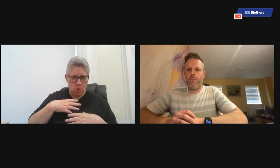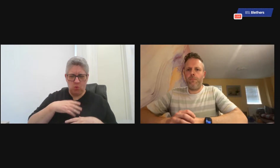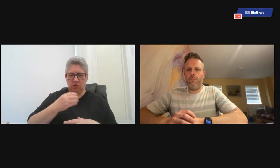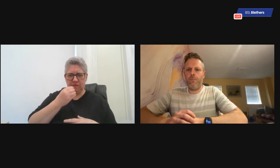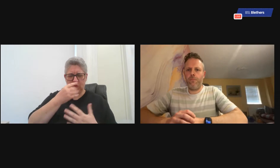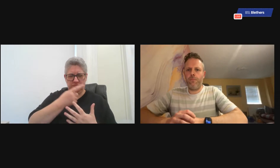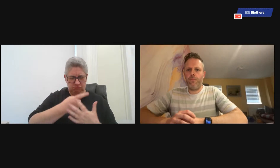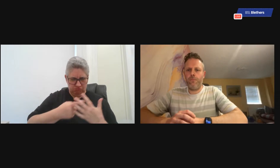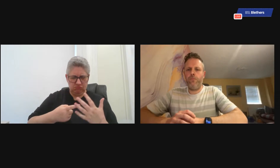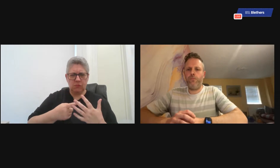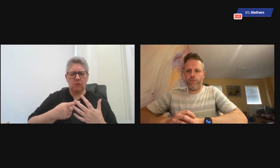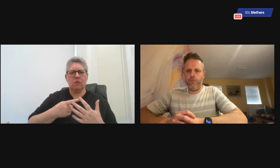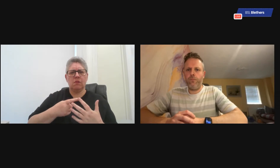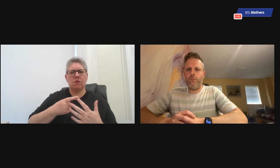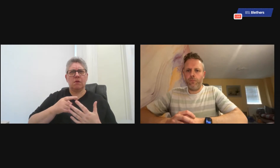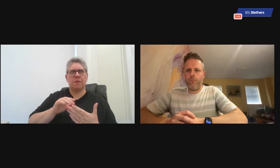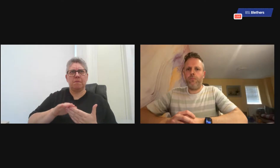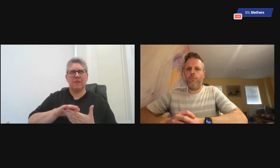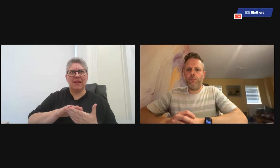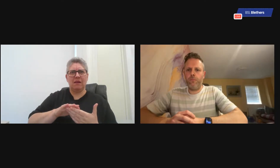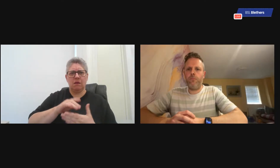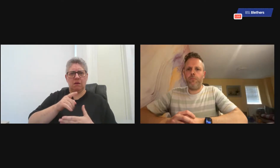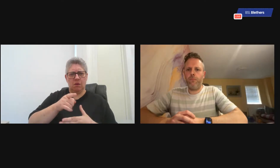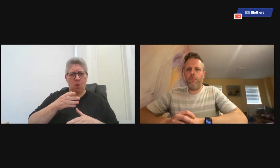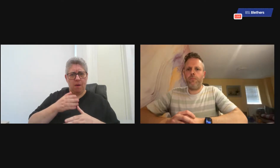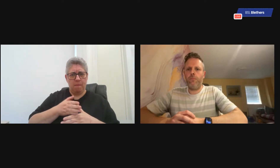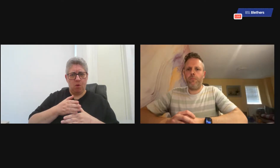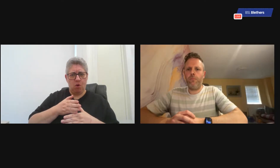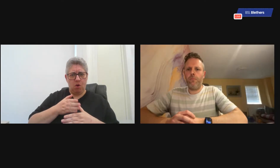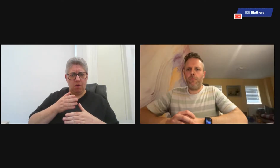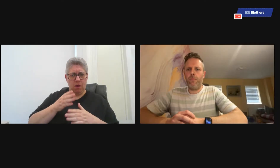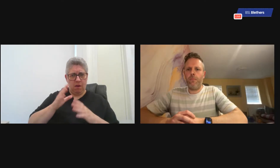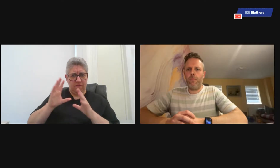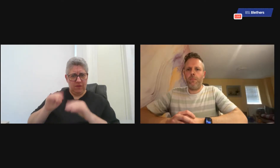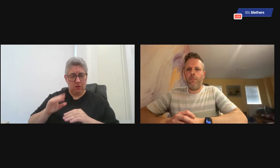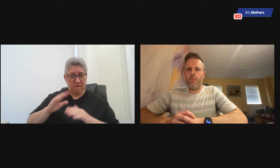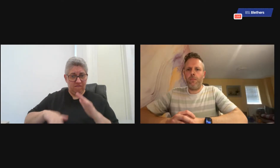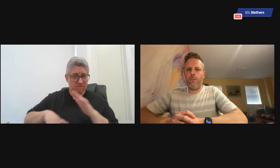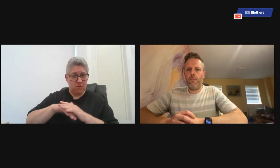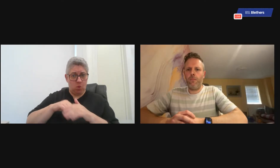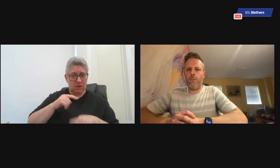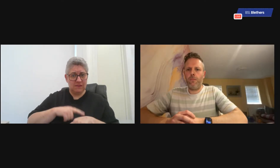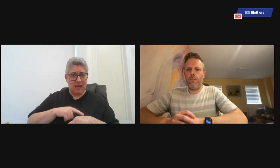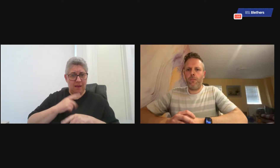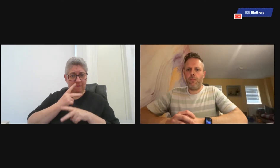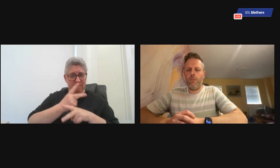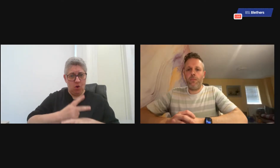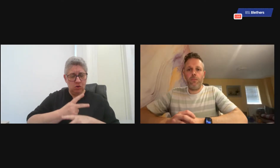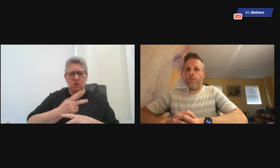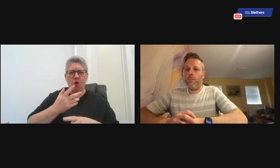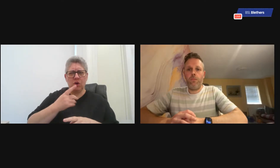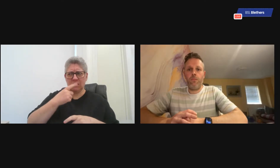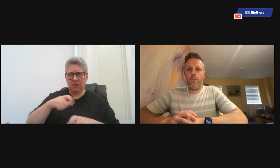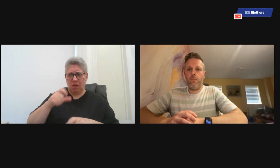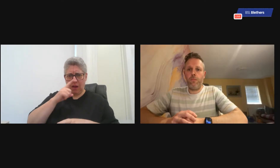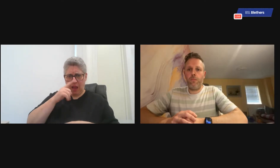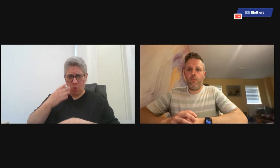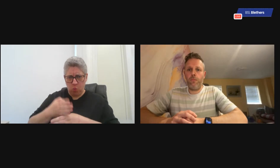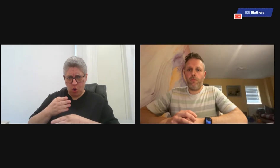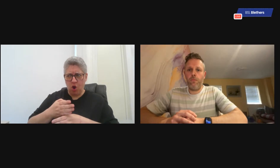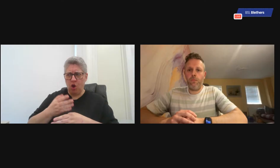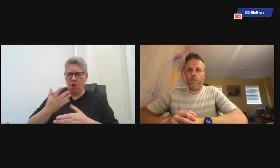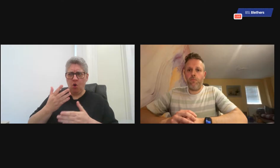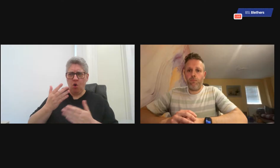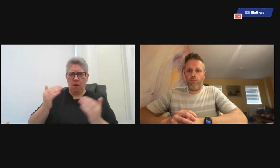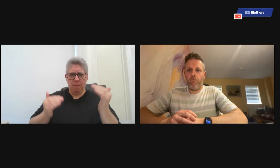income for yourself, an allowance for the child for clothing and food and so on. Does that mean you had to give up